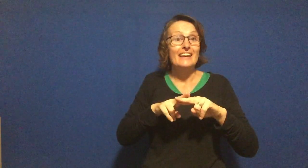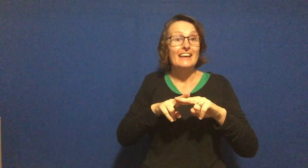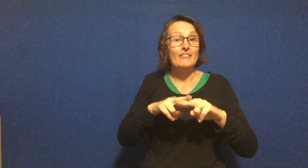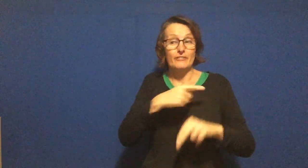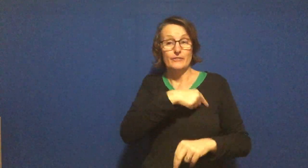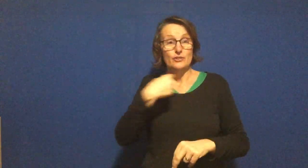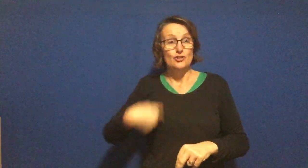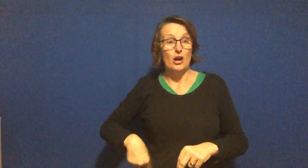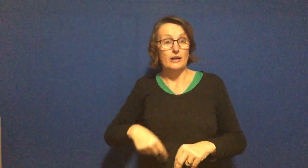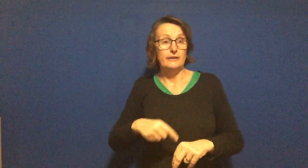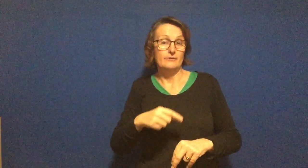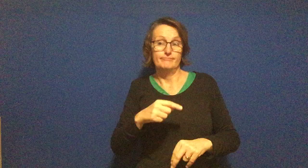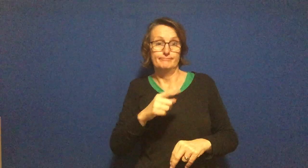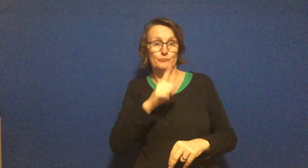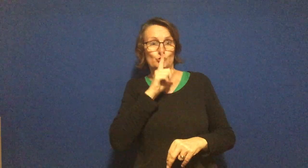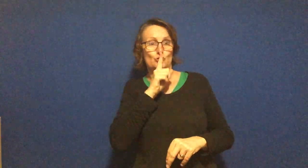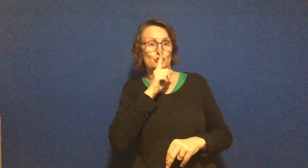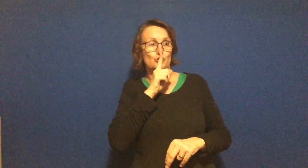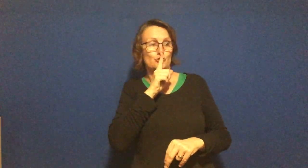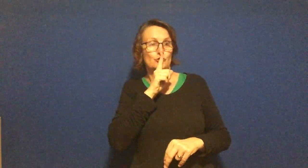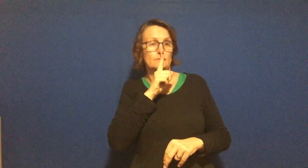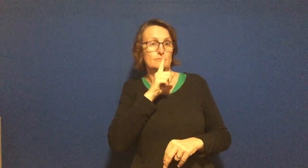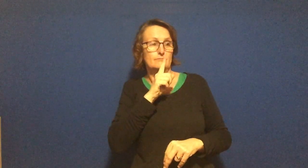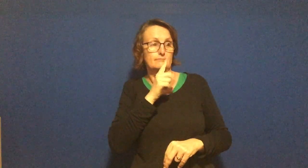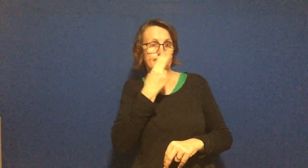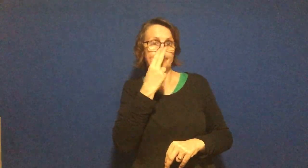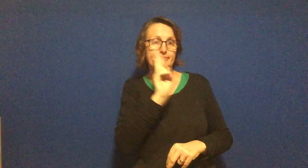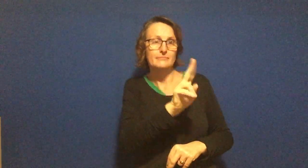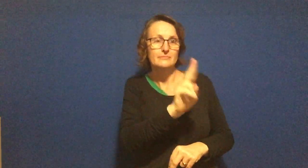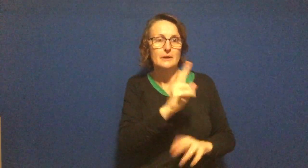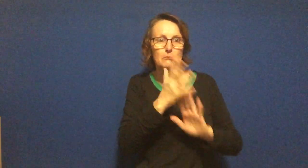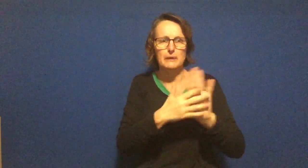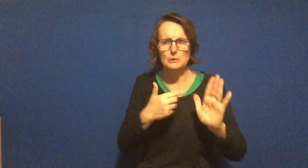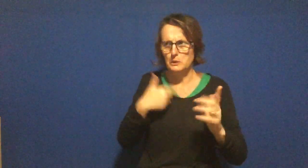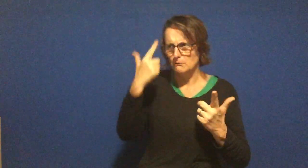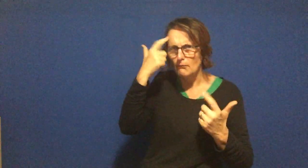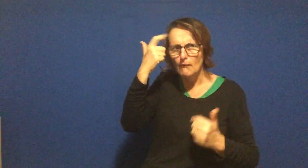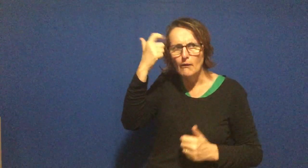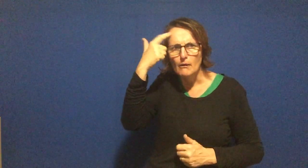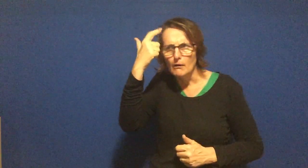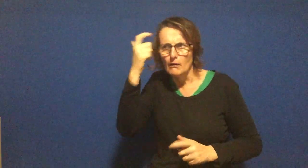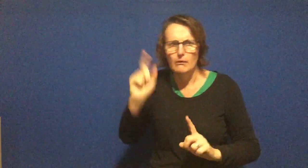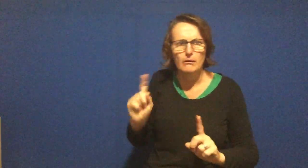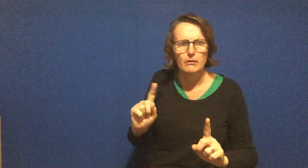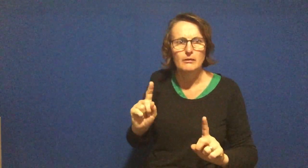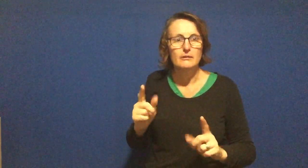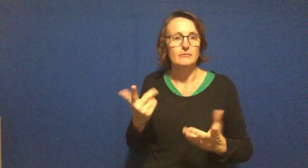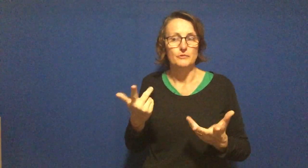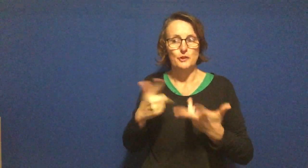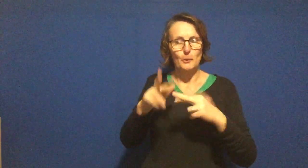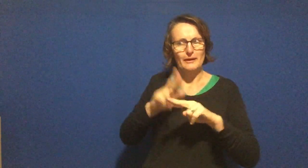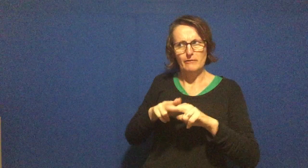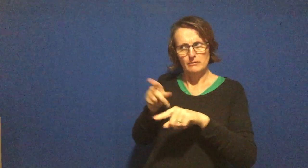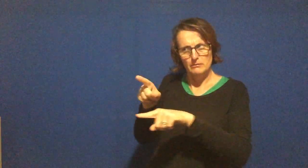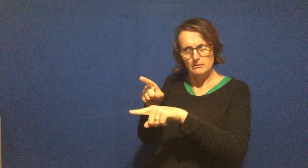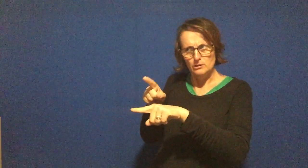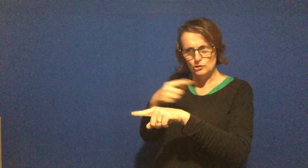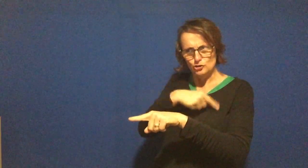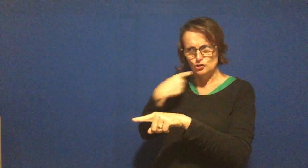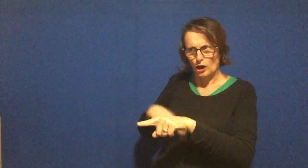transparent, conspiracy theories abound. So it would be actually quite reasonable to think, well, if the Chinese are so anxious, is it